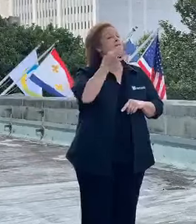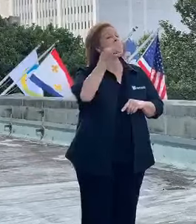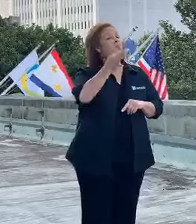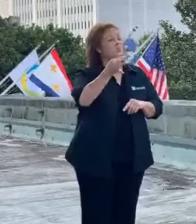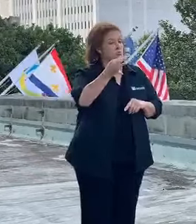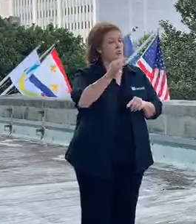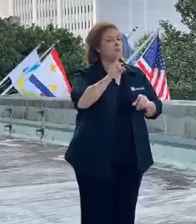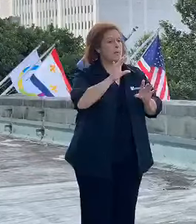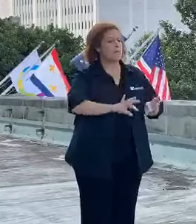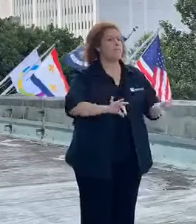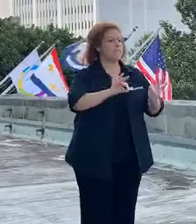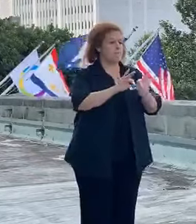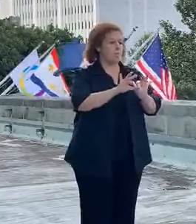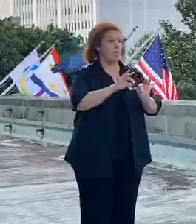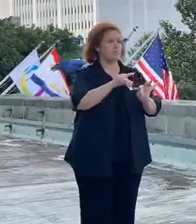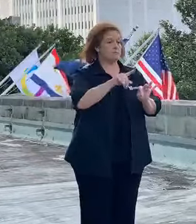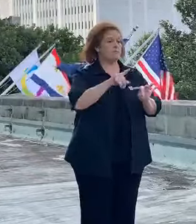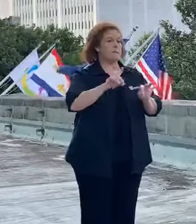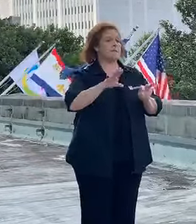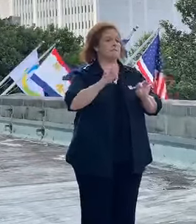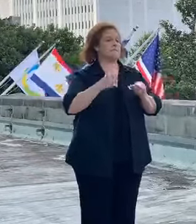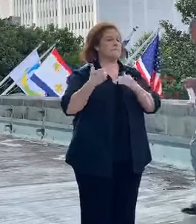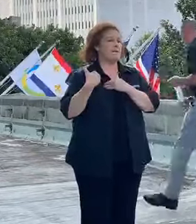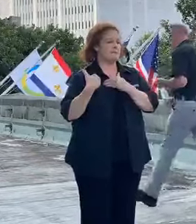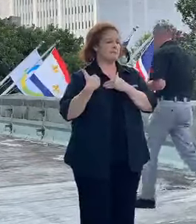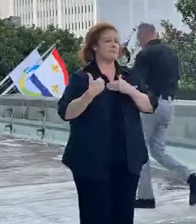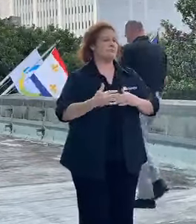us. Thanks.